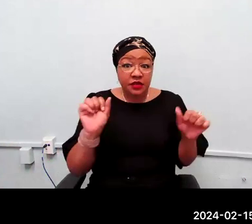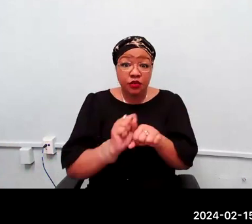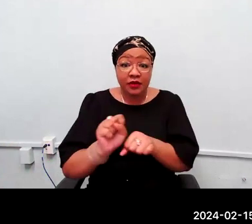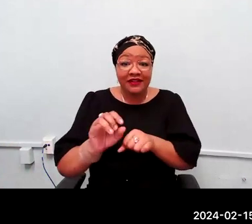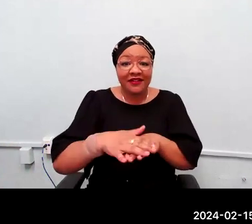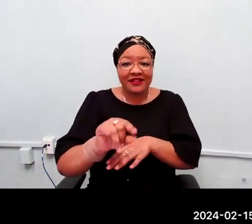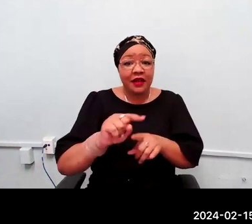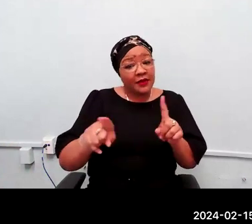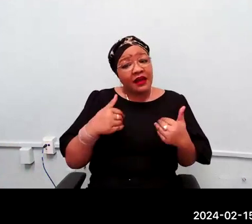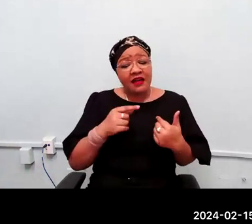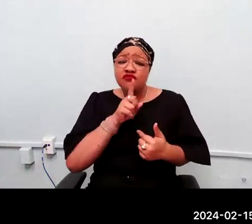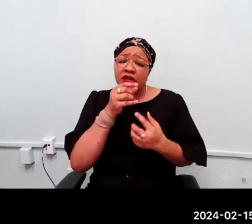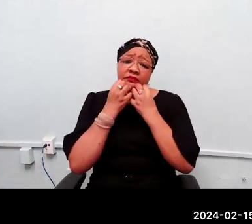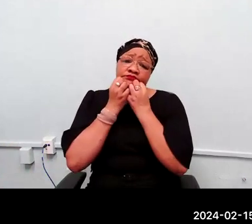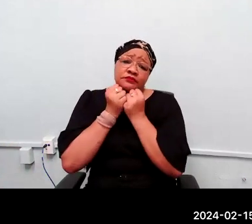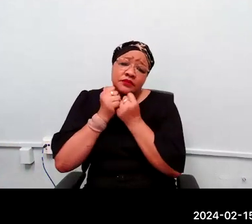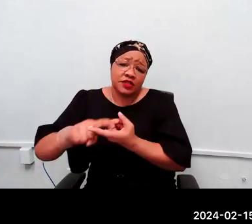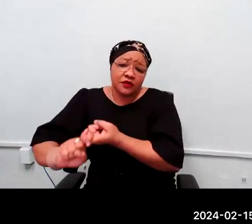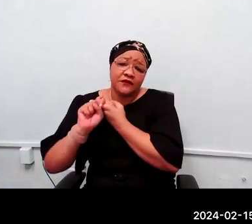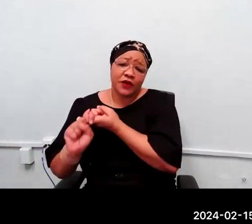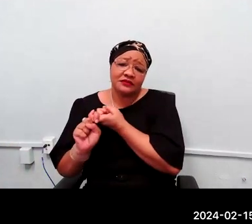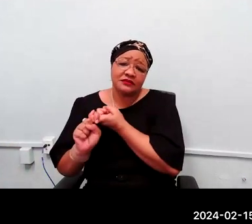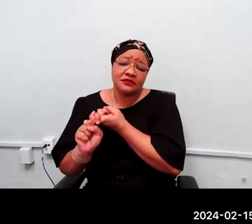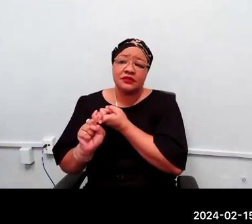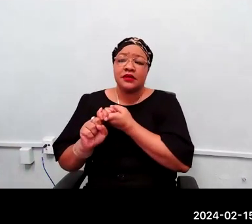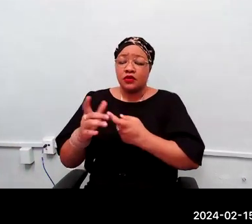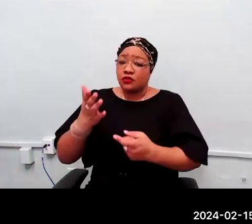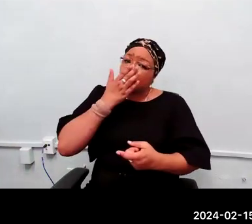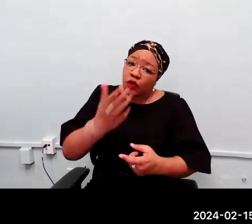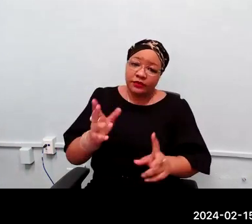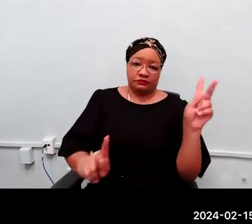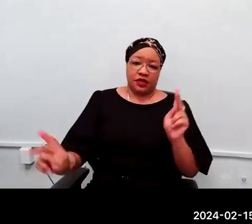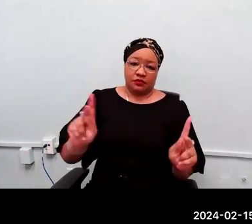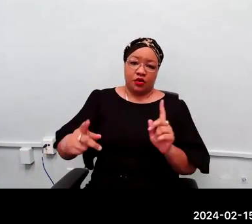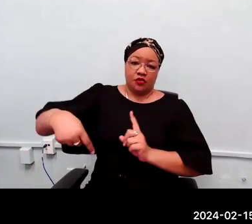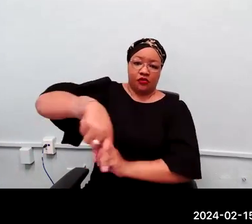friends. I have really, you know, good people around me, good